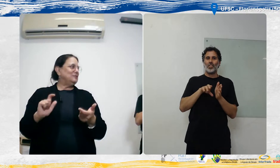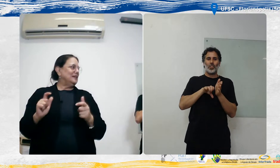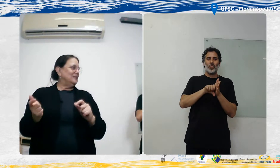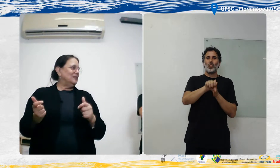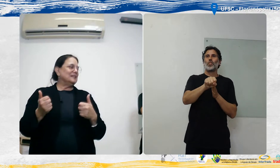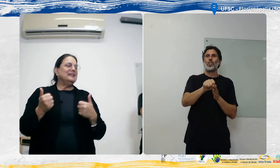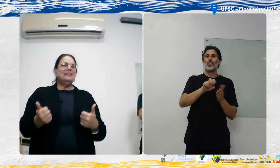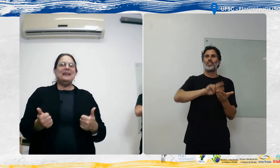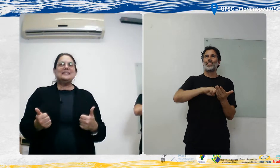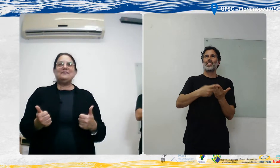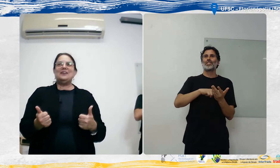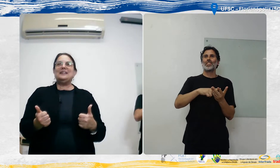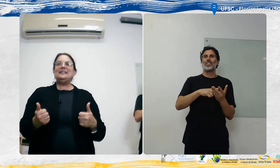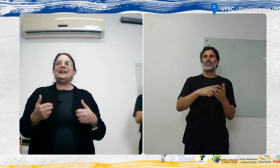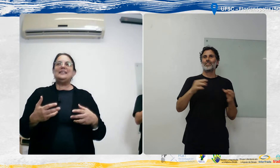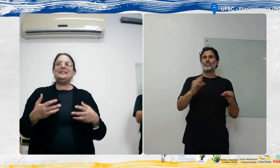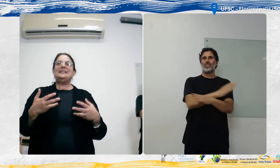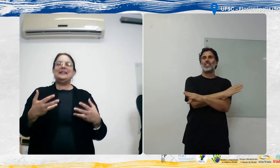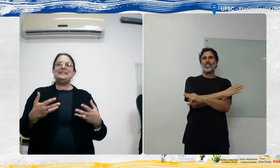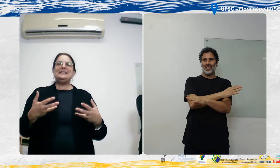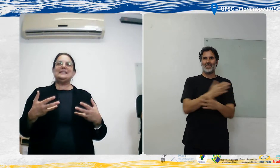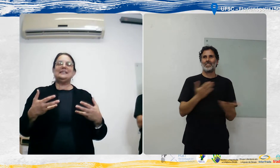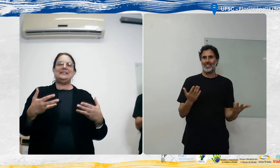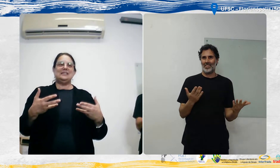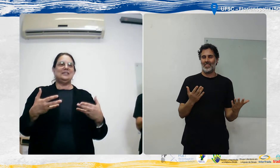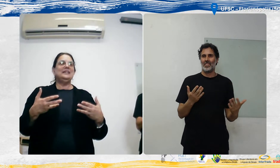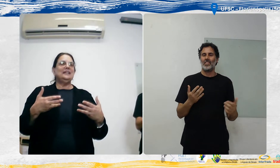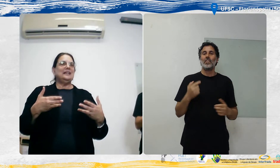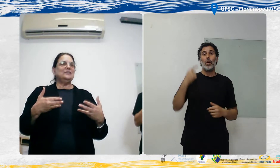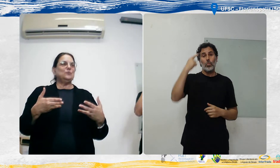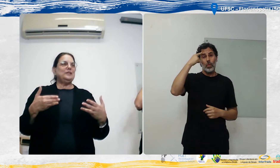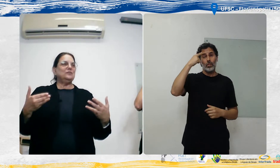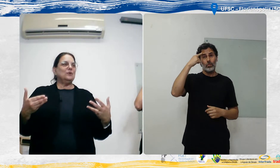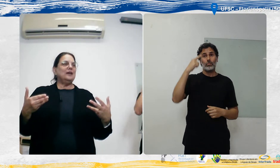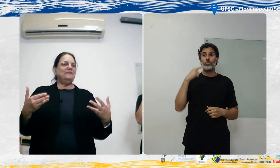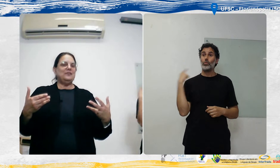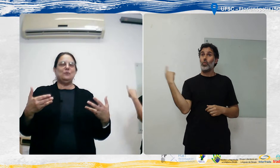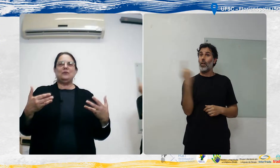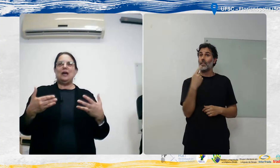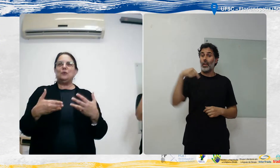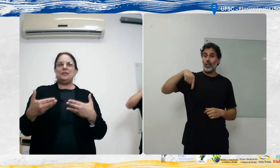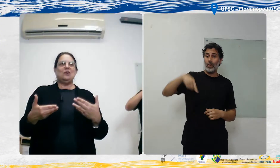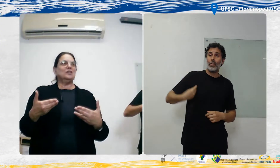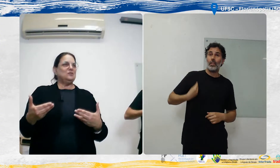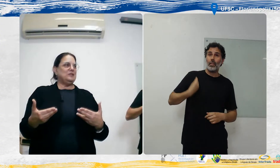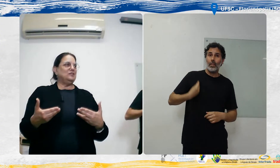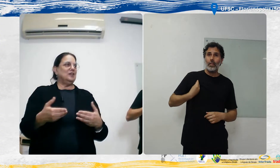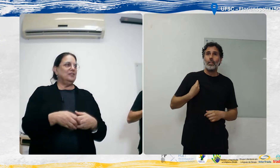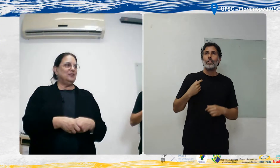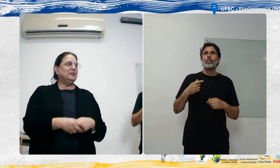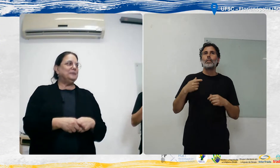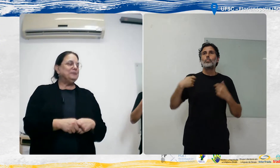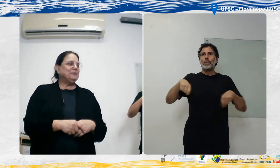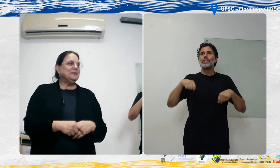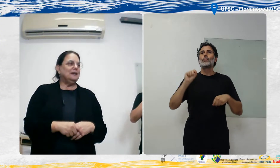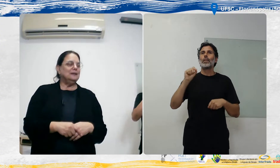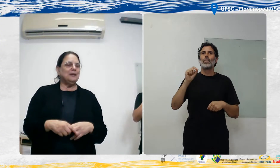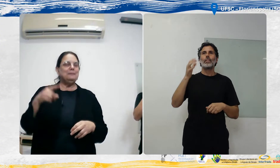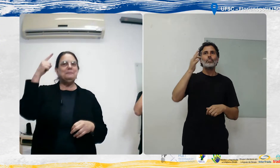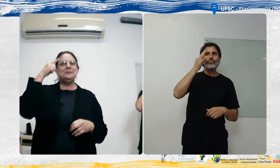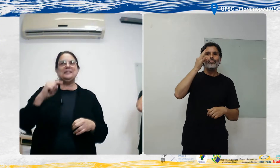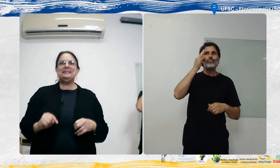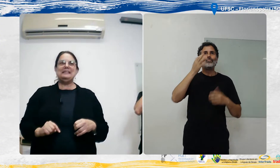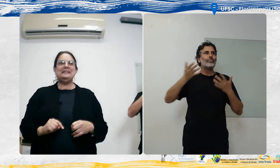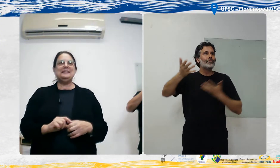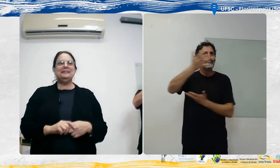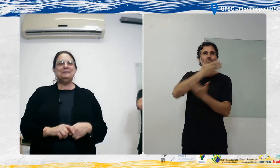language dialogue, that's fine. I think the idea here is we try to figure out how we talk to each other. I'm